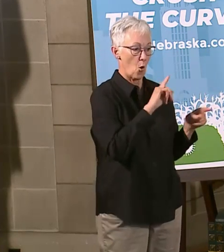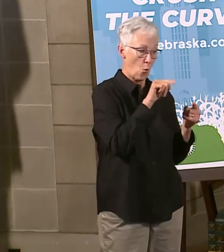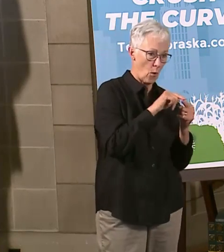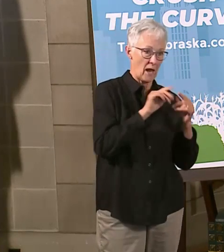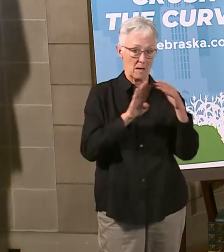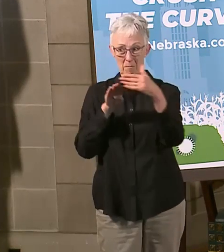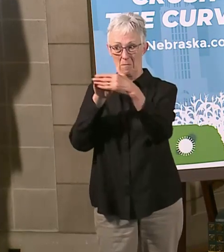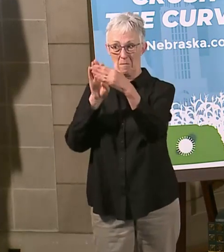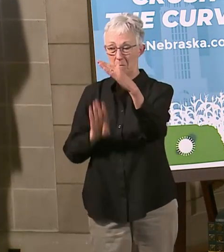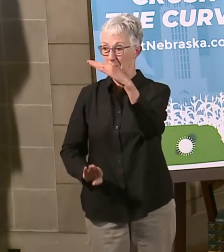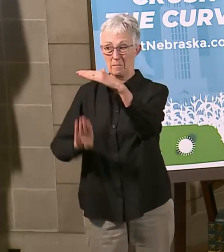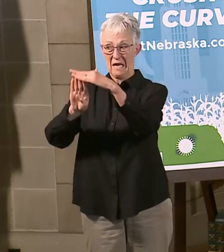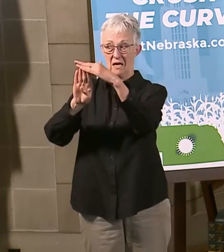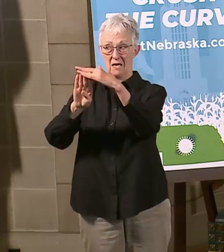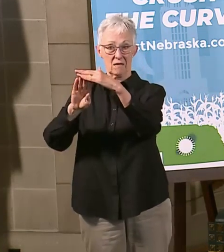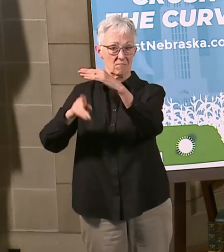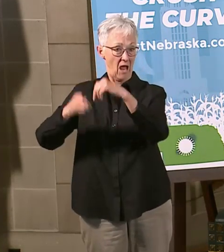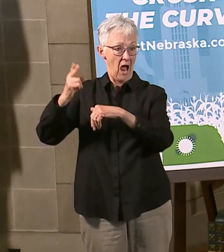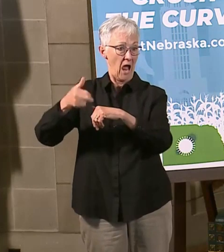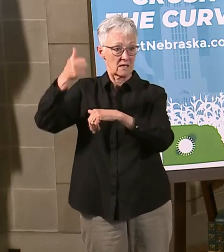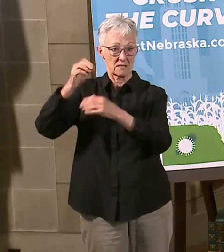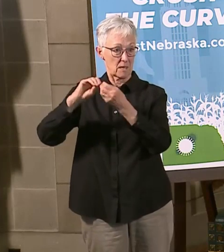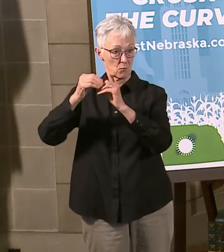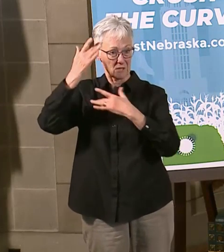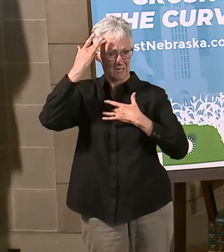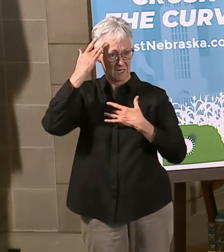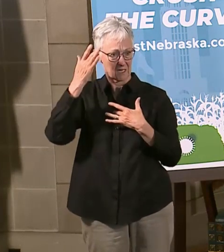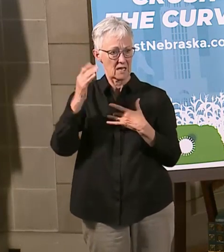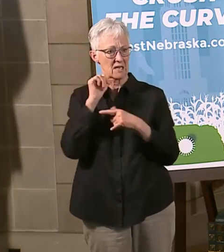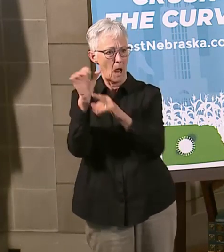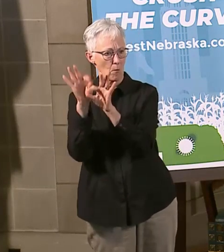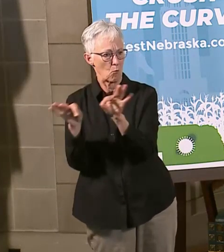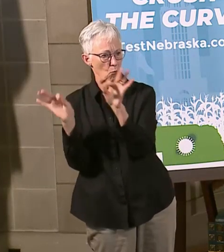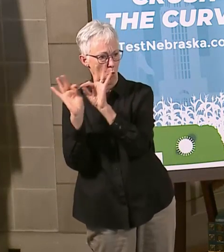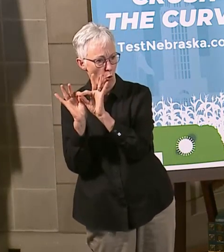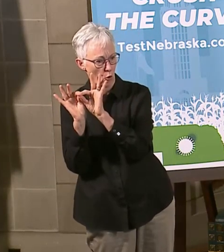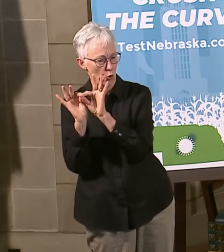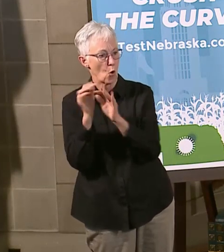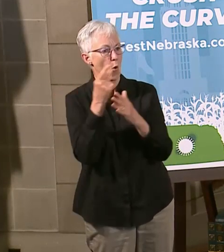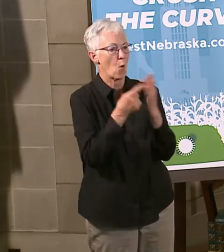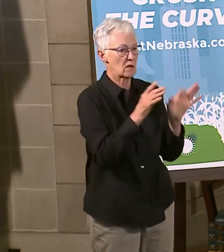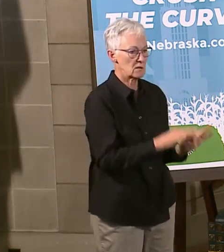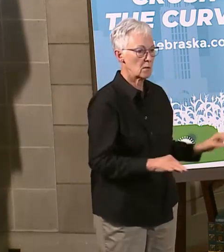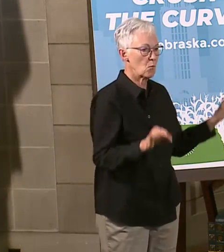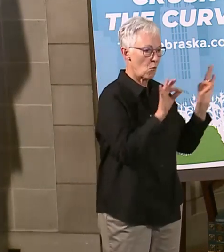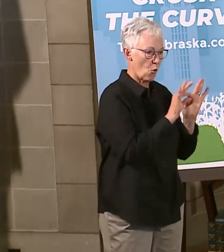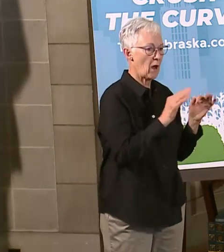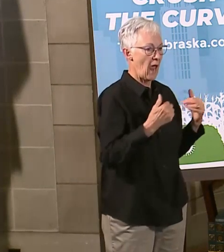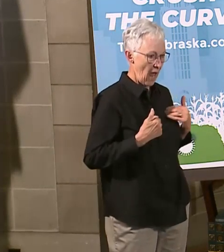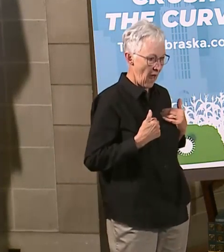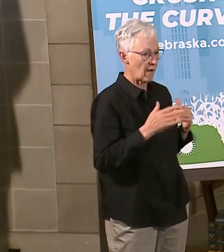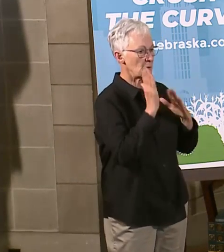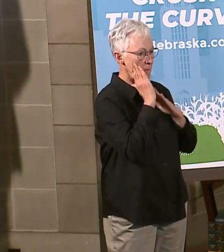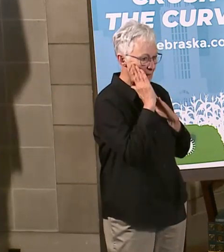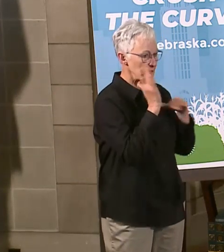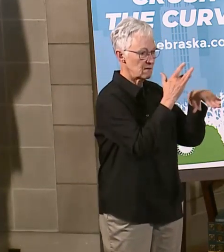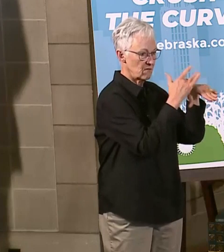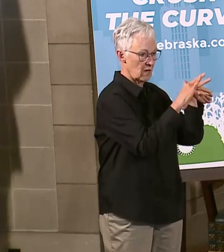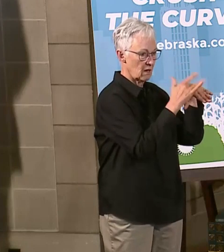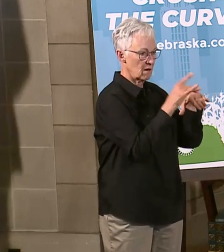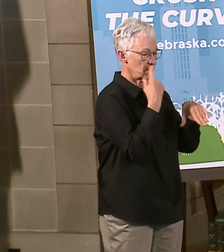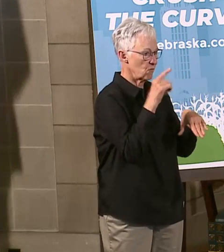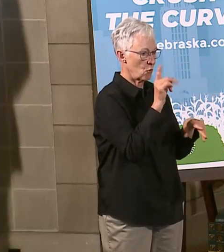care about is making sure that every Nebraskan, if they need a hospital bed, it's got one available. If they need an ICU bed, they got it available. If they need a ventilator, it's available.